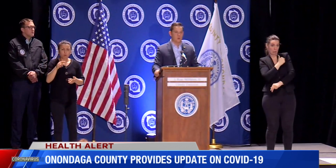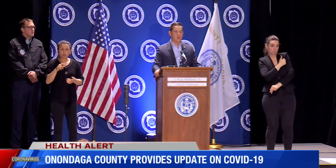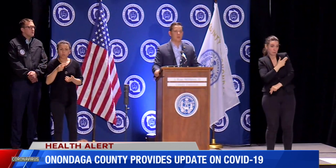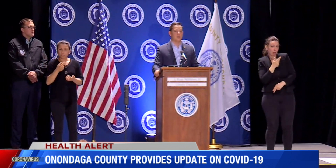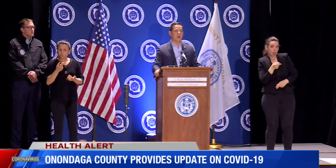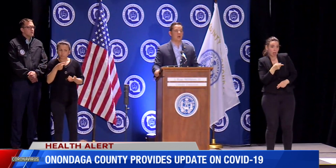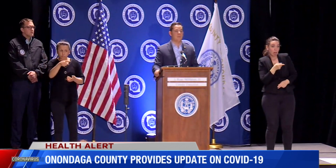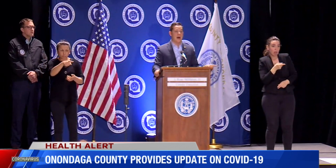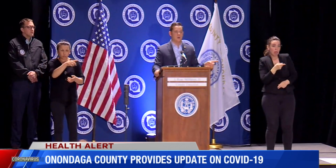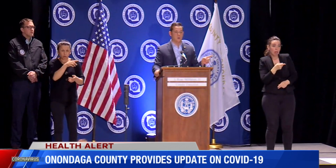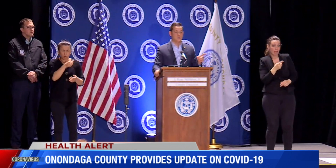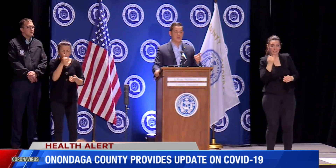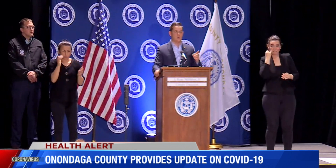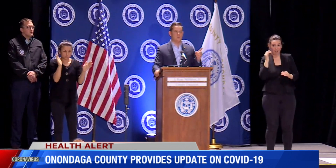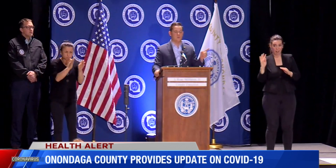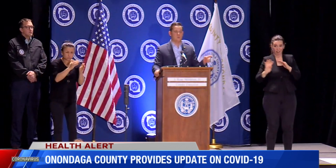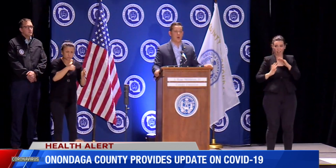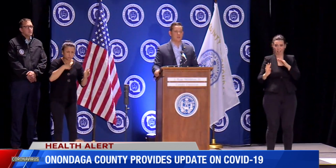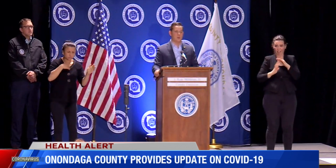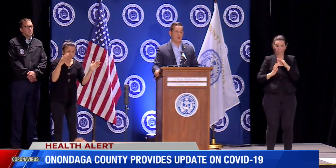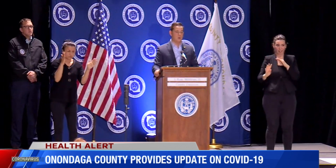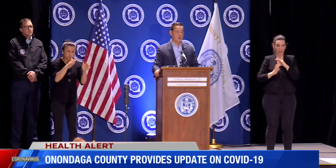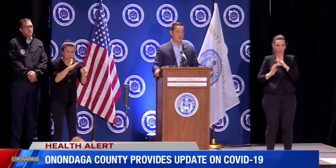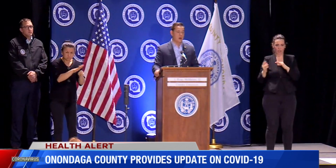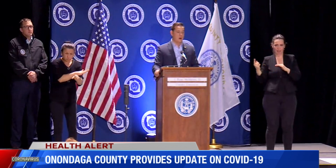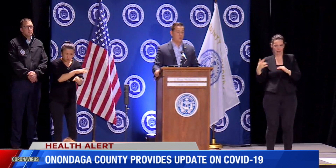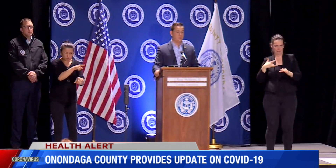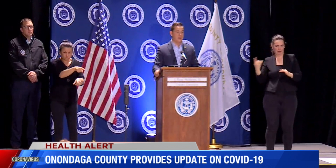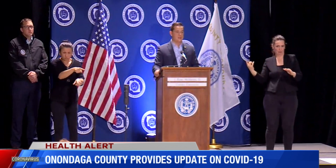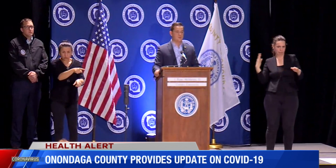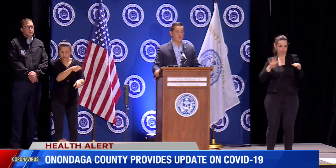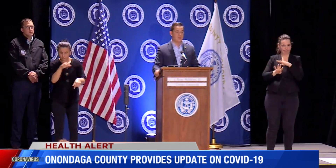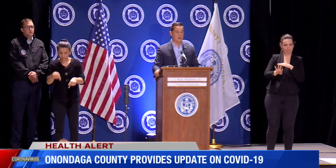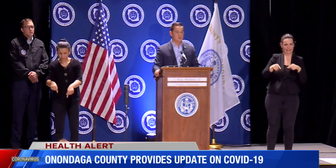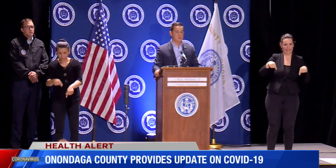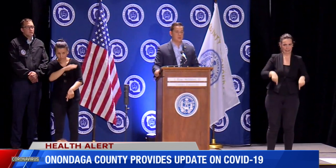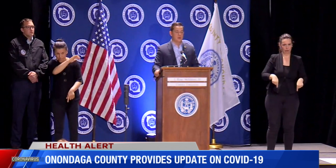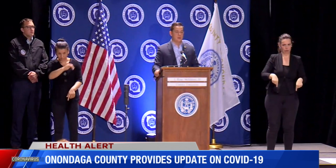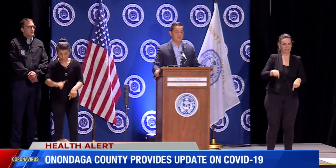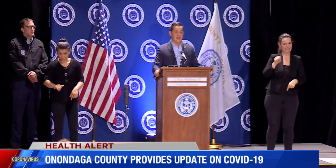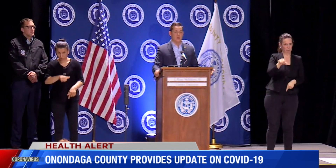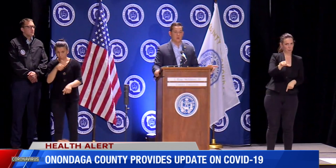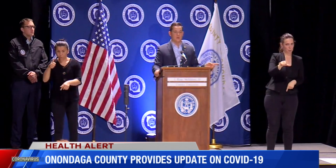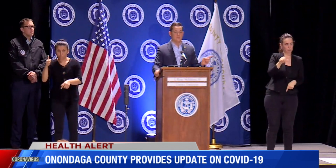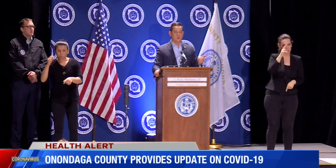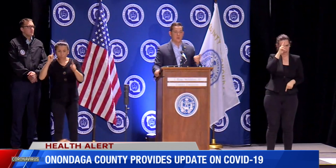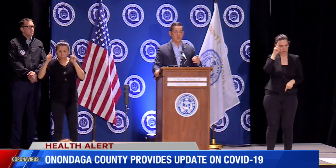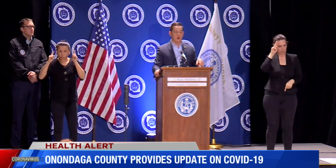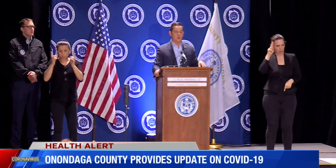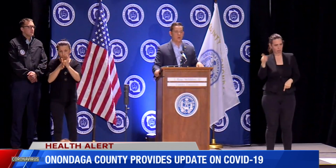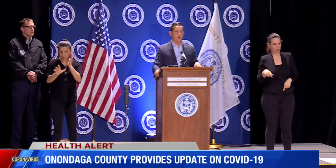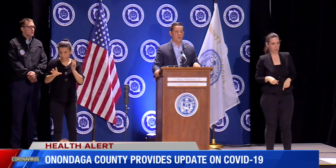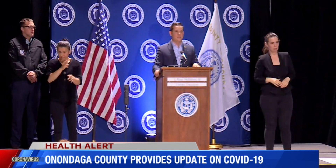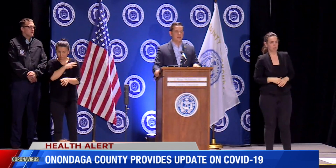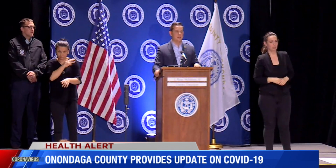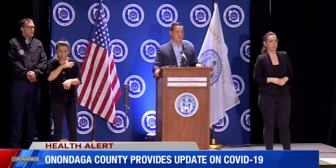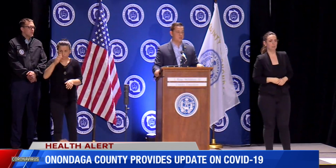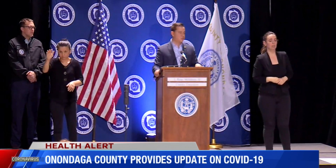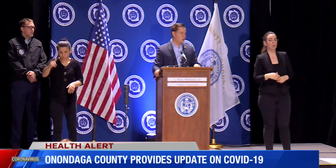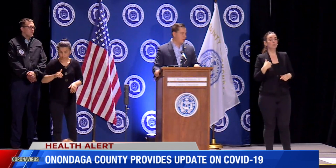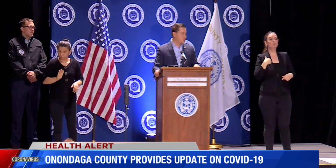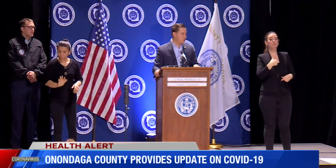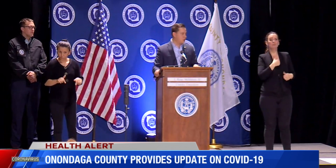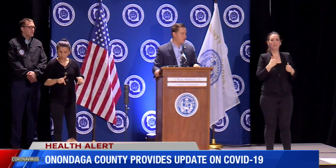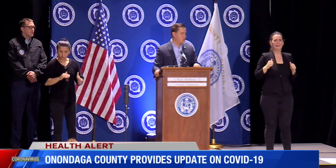this. When we're looking at our models that we've talked about over the last few days and these algorithms where they go, we take